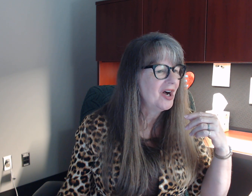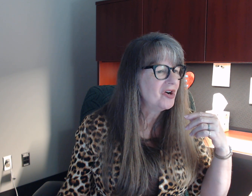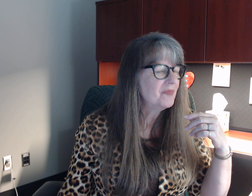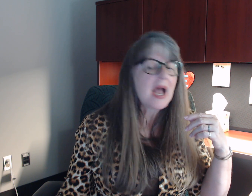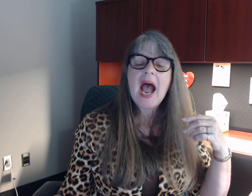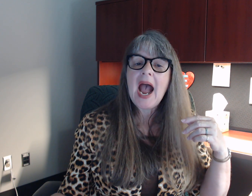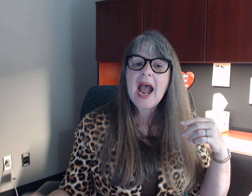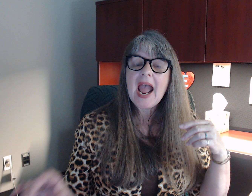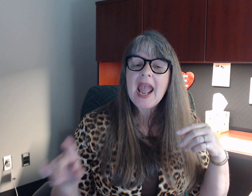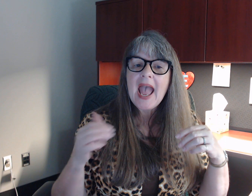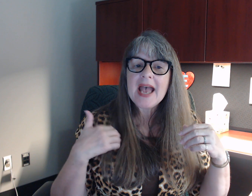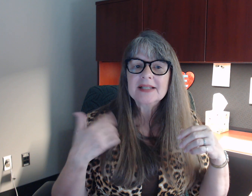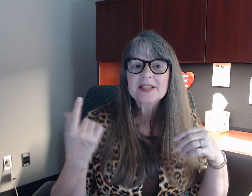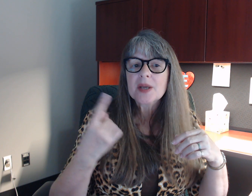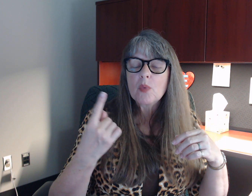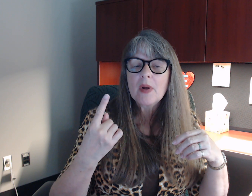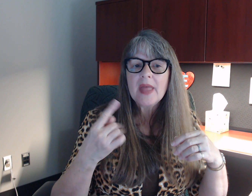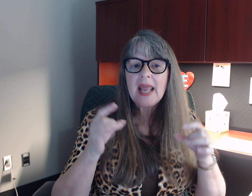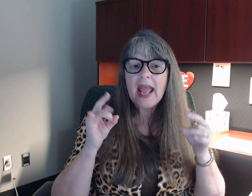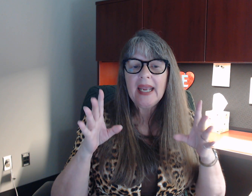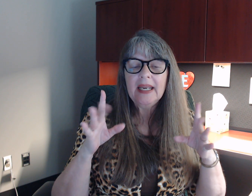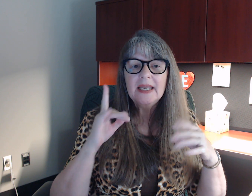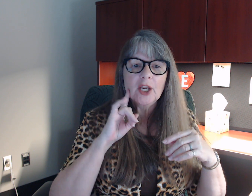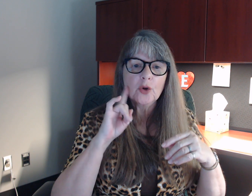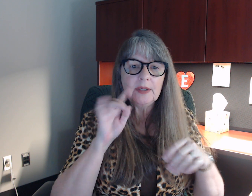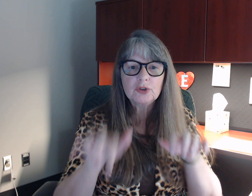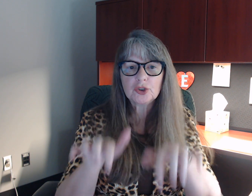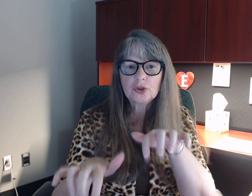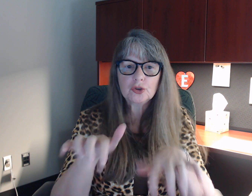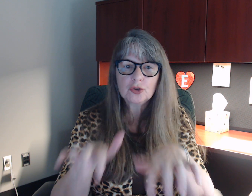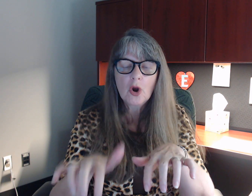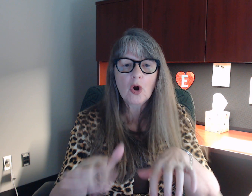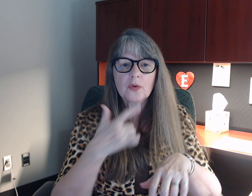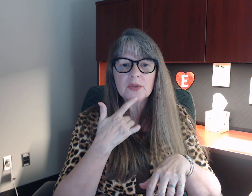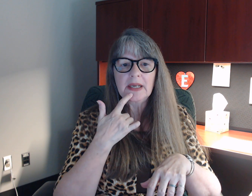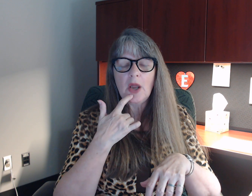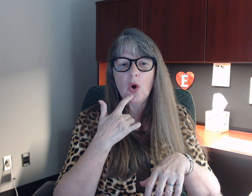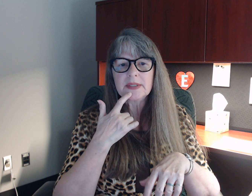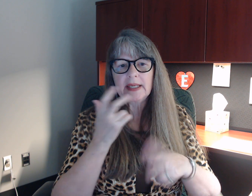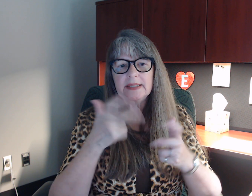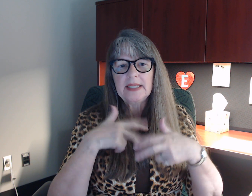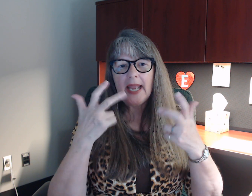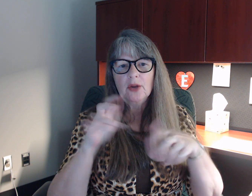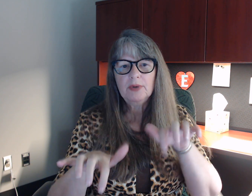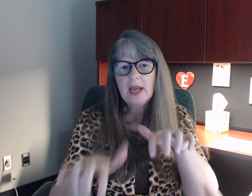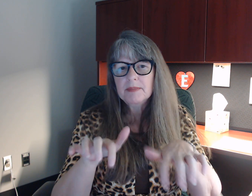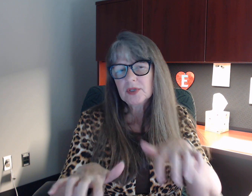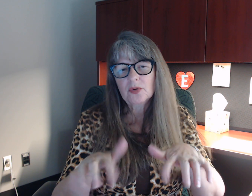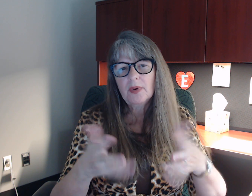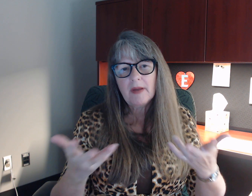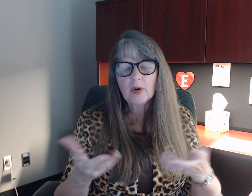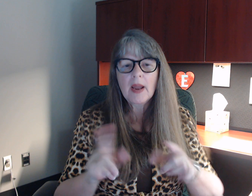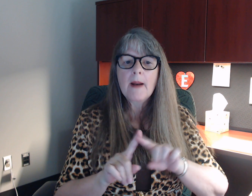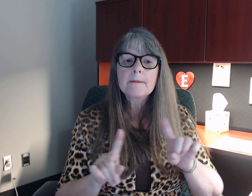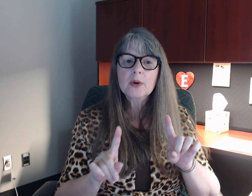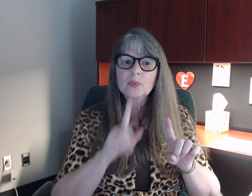Um, I had someone that hated hearing, or they're saying, oh, it's like it's an angry typist or whatever. But